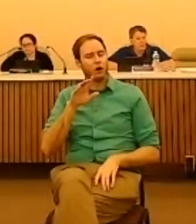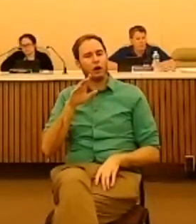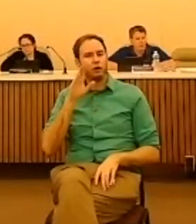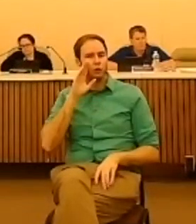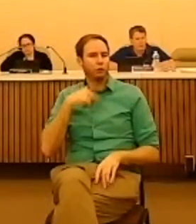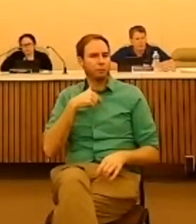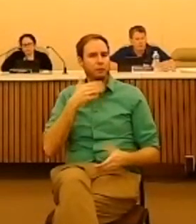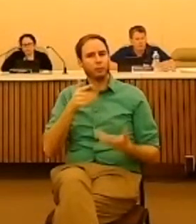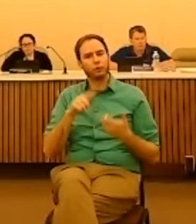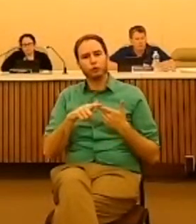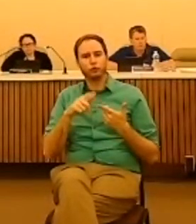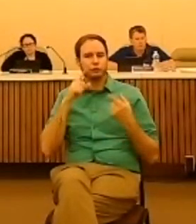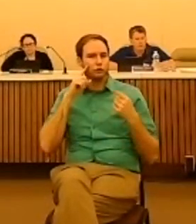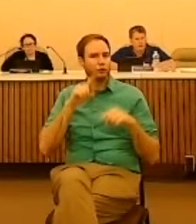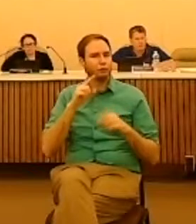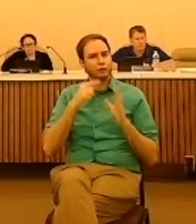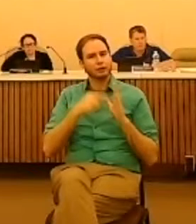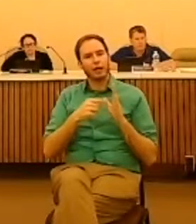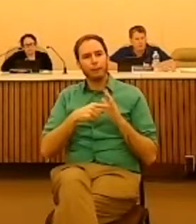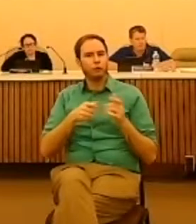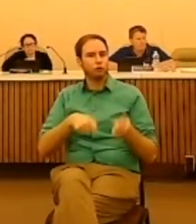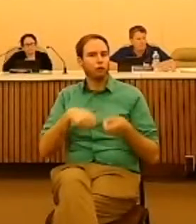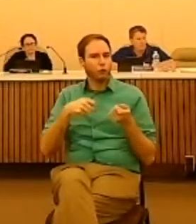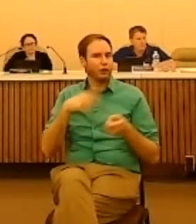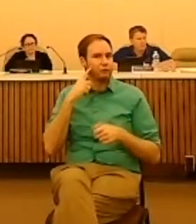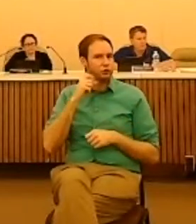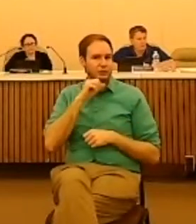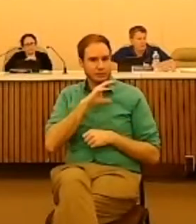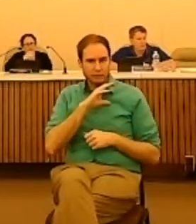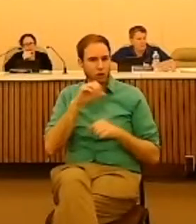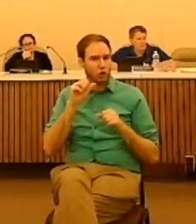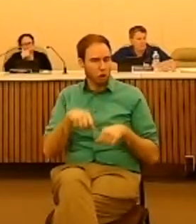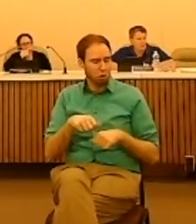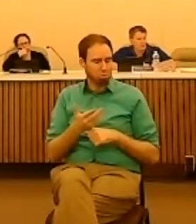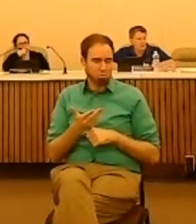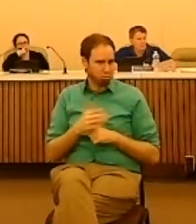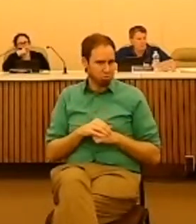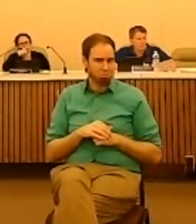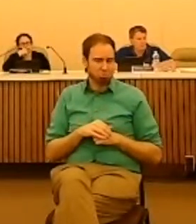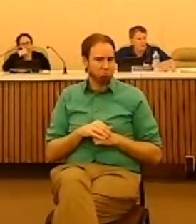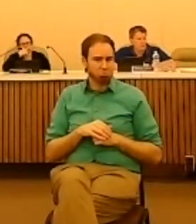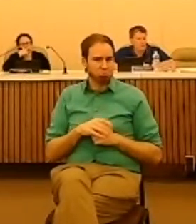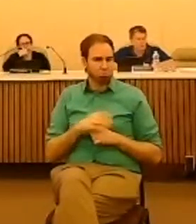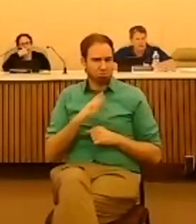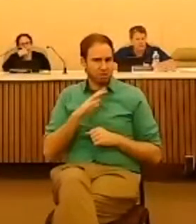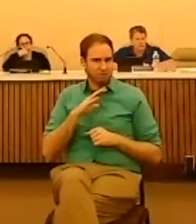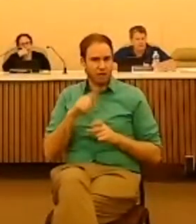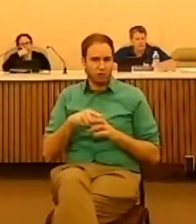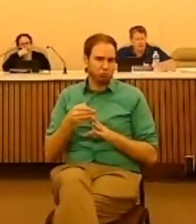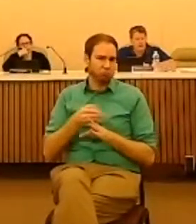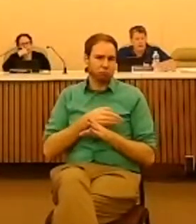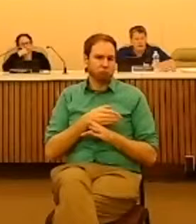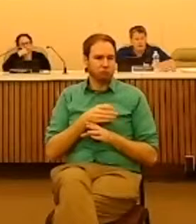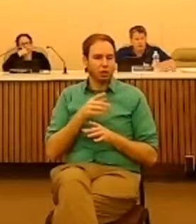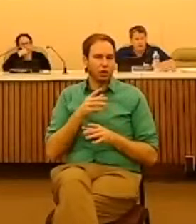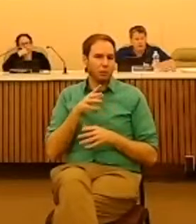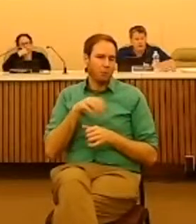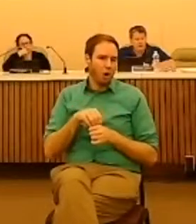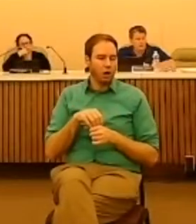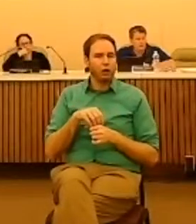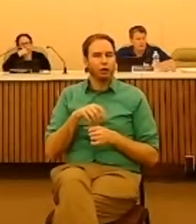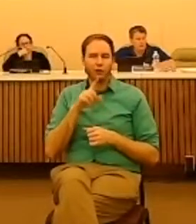we might want to arrange, for instance, the raking for the seniors. I think would be a good one that we could potentially, and it's